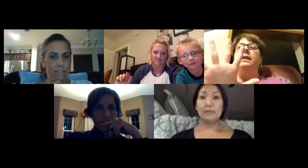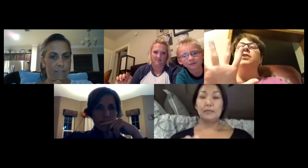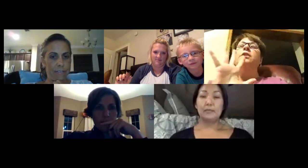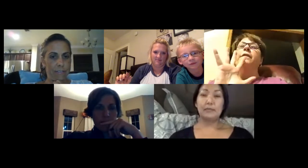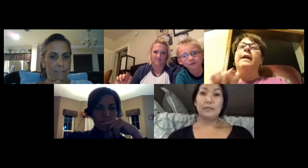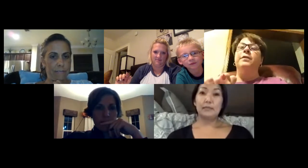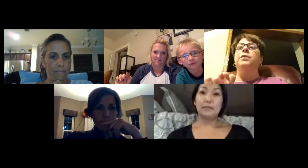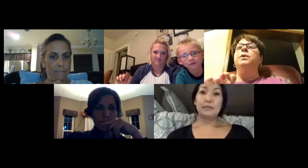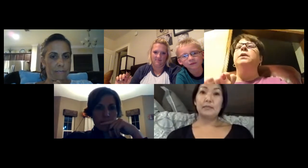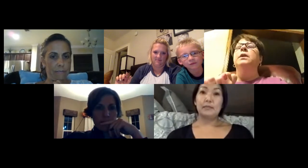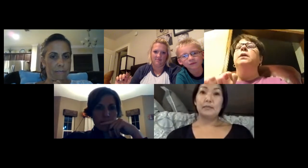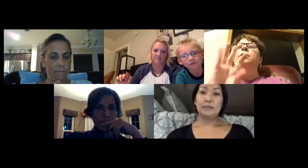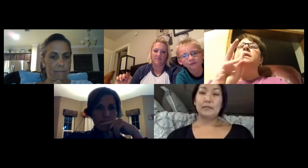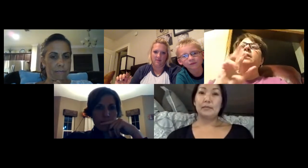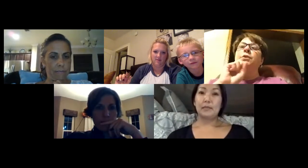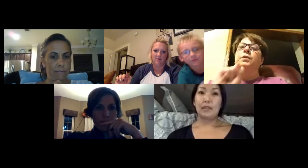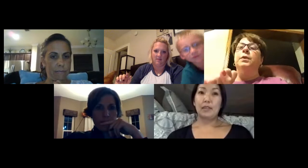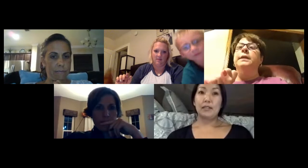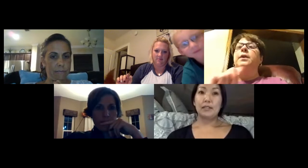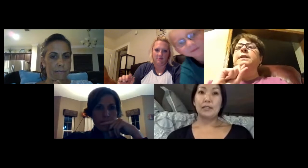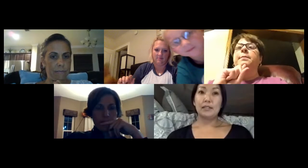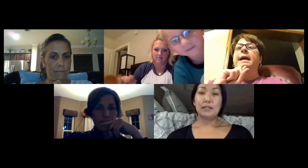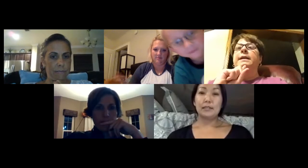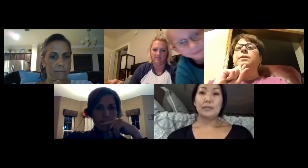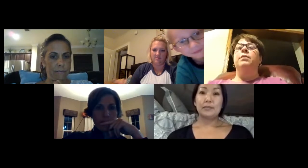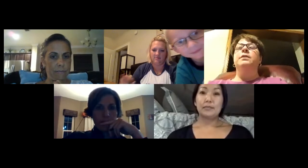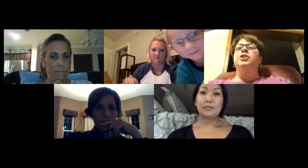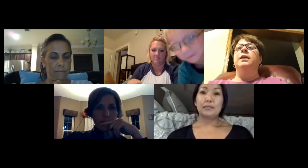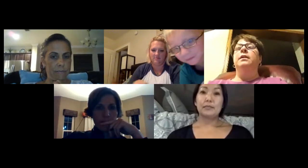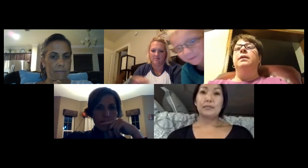usually go 5 years old or 6 years old. They always come back to their chin.